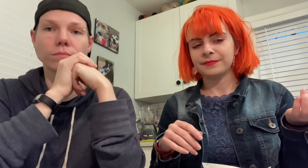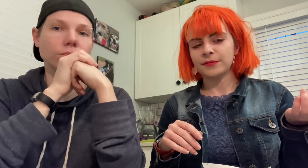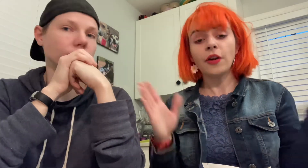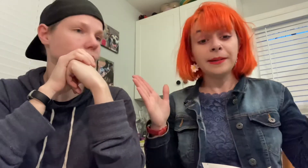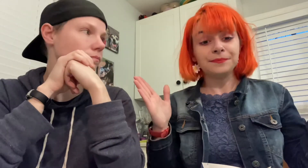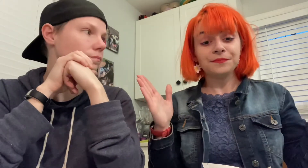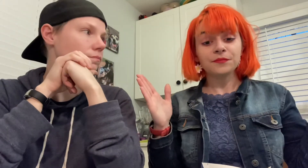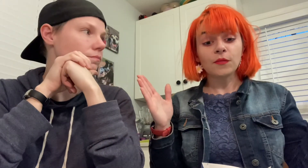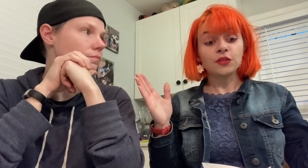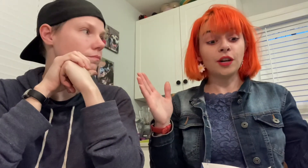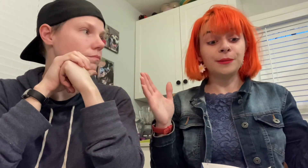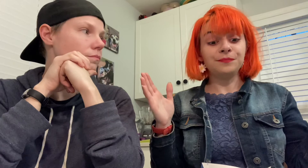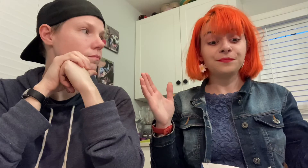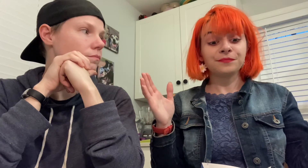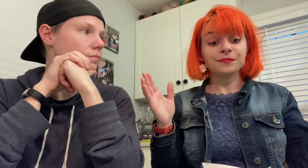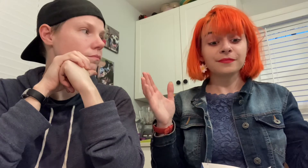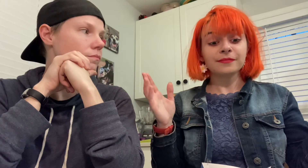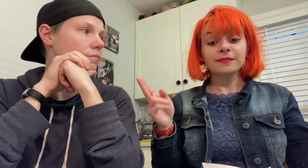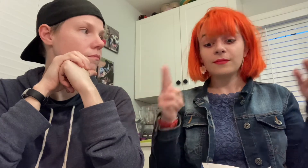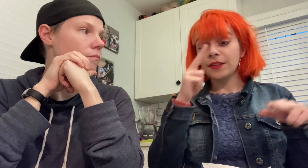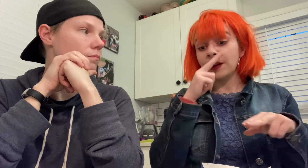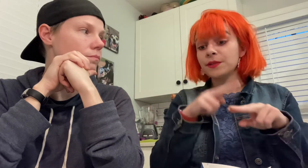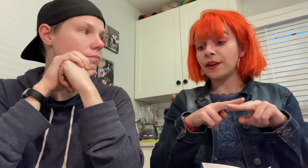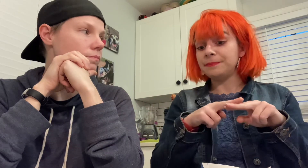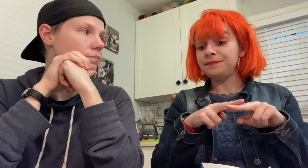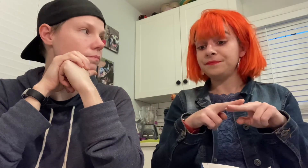dough. Okay, so that was fun.